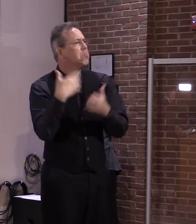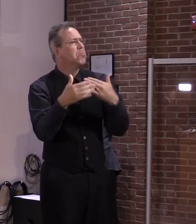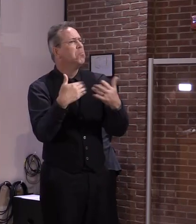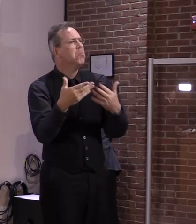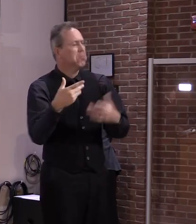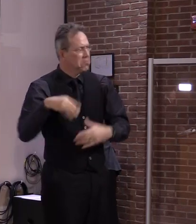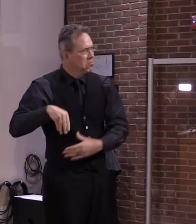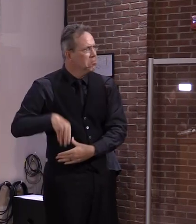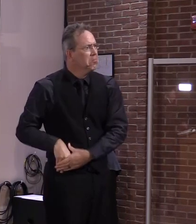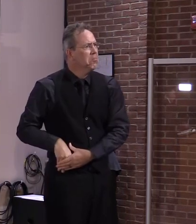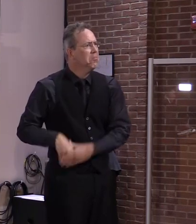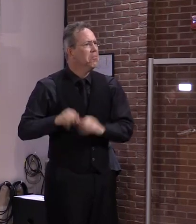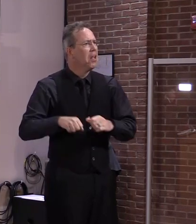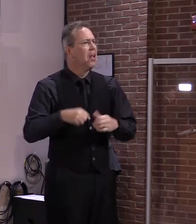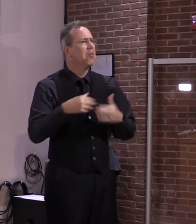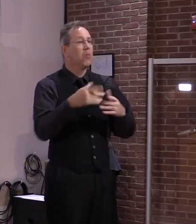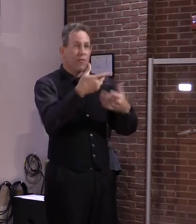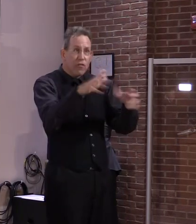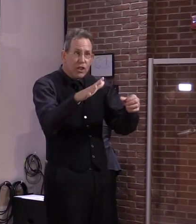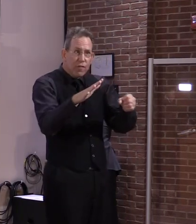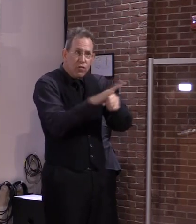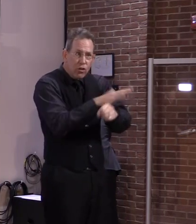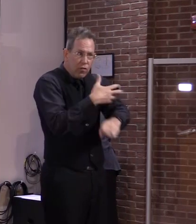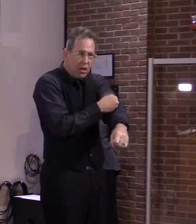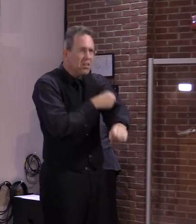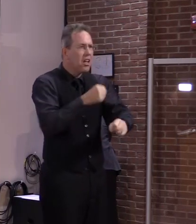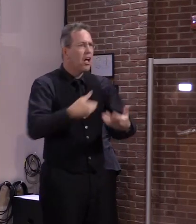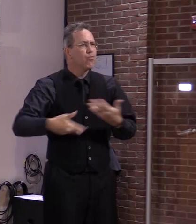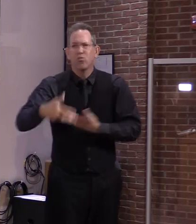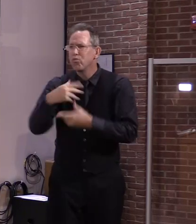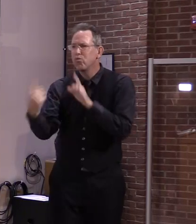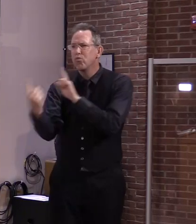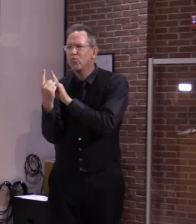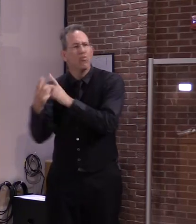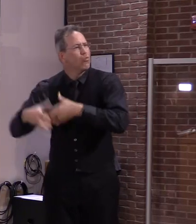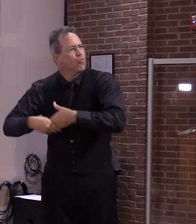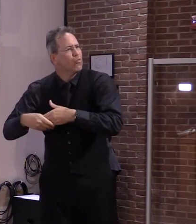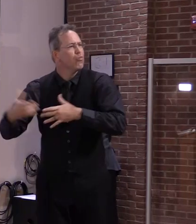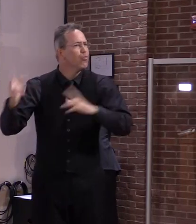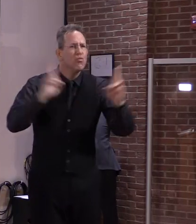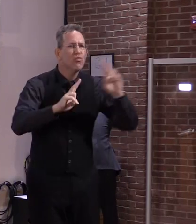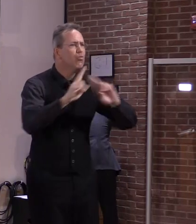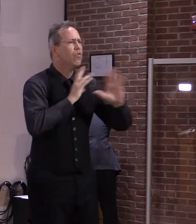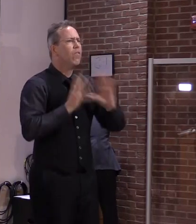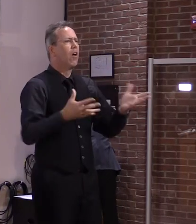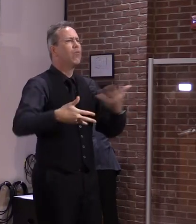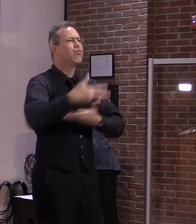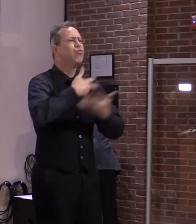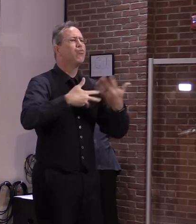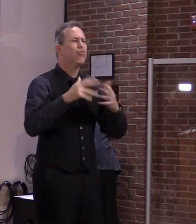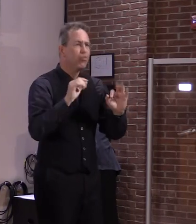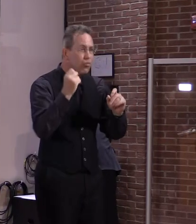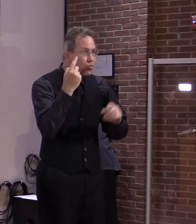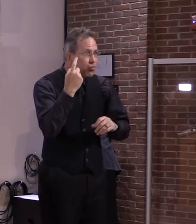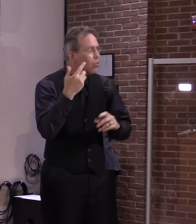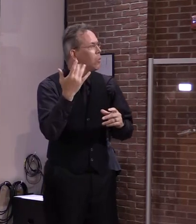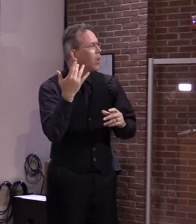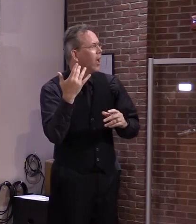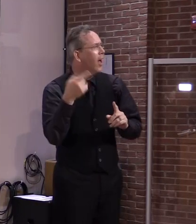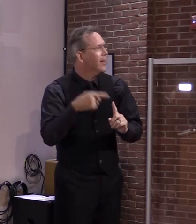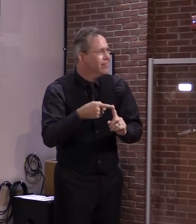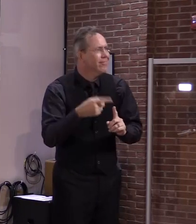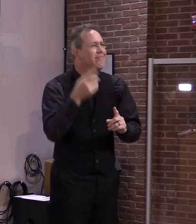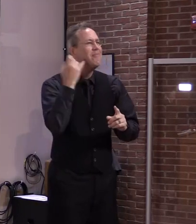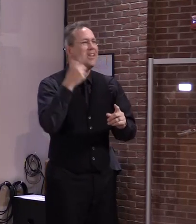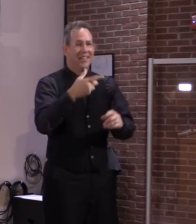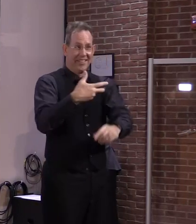distancing. Why? Because as we've seen, vaccines work. My new order conforms